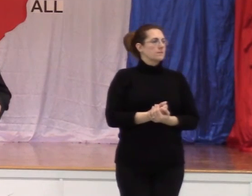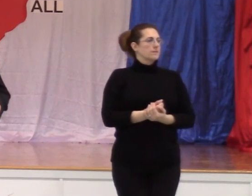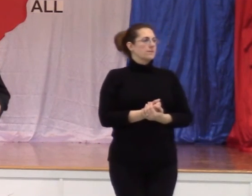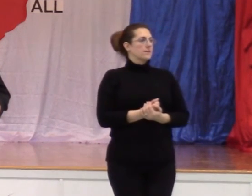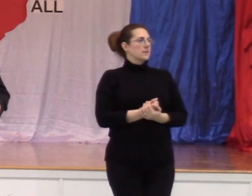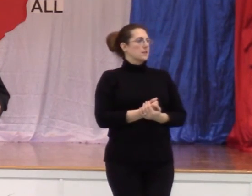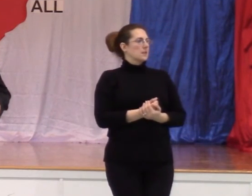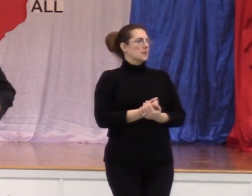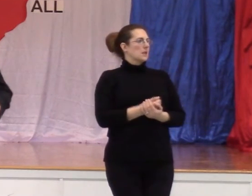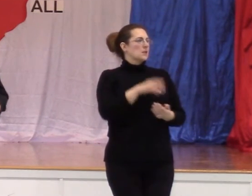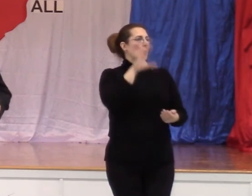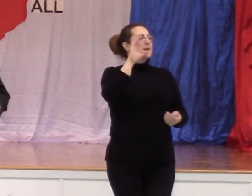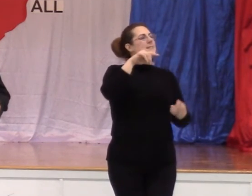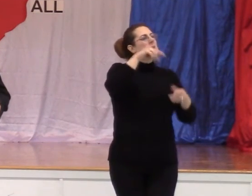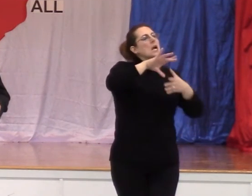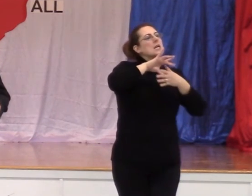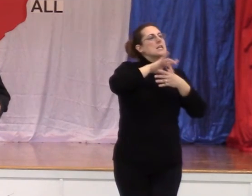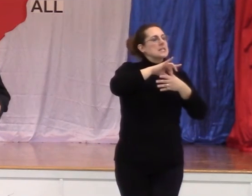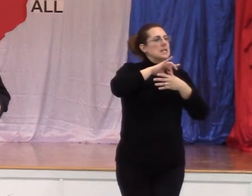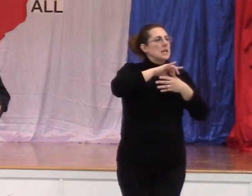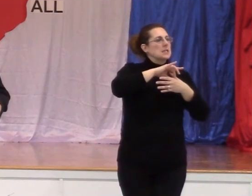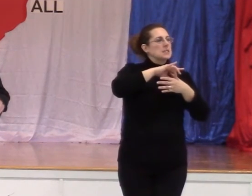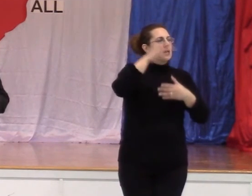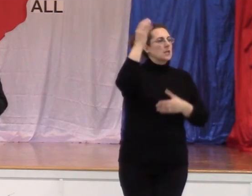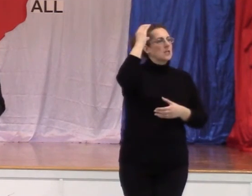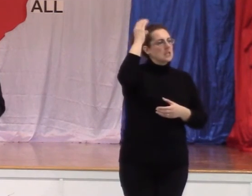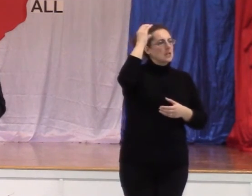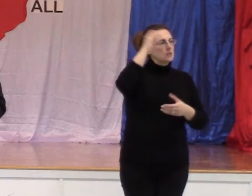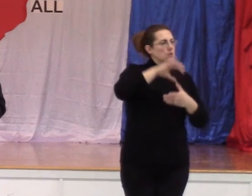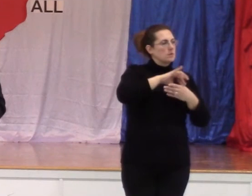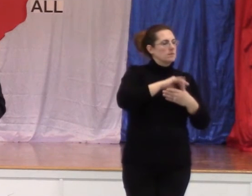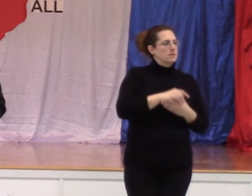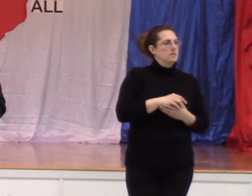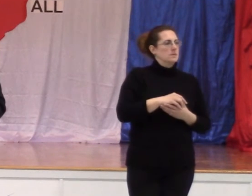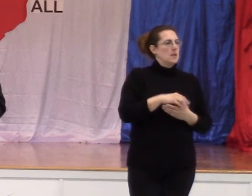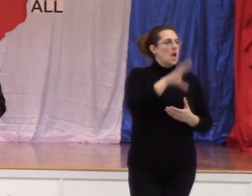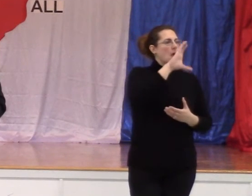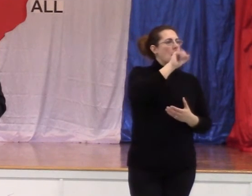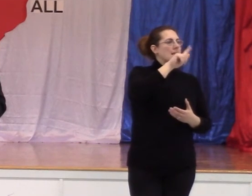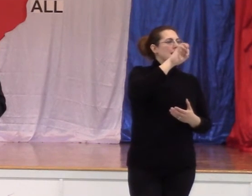So it was contextual. Another word you'll hear nowadays.